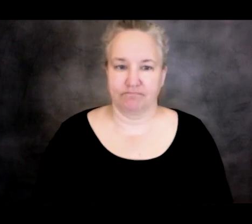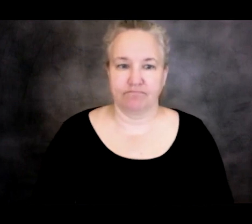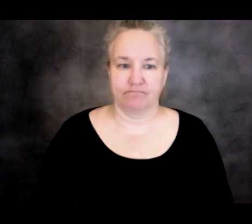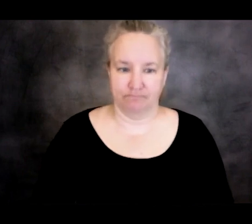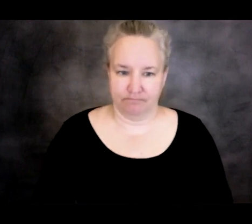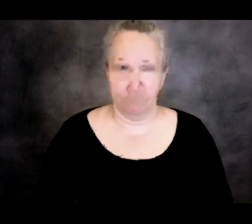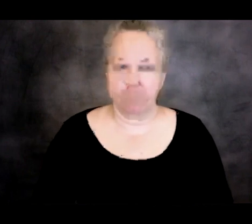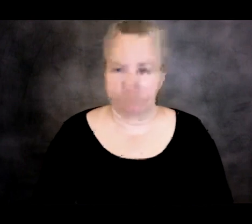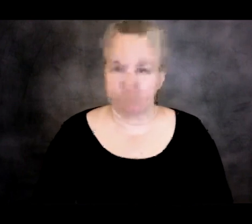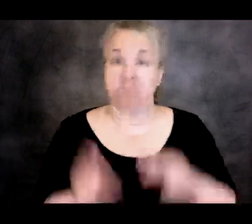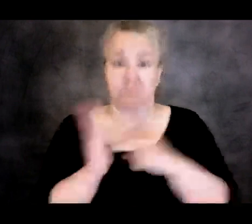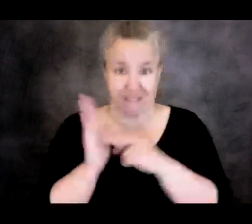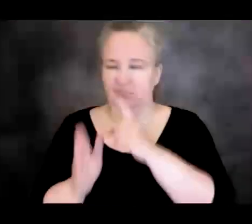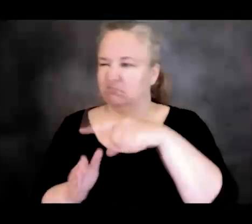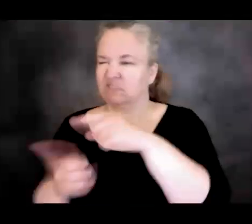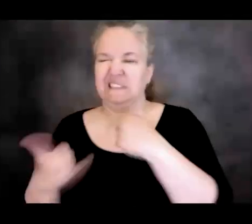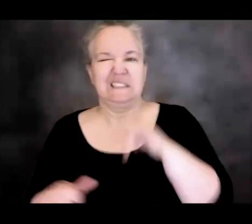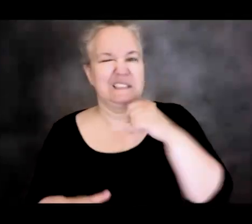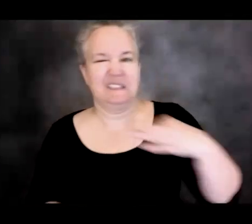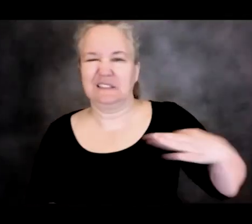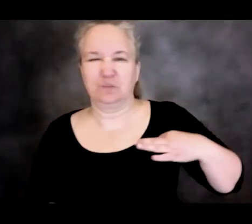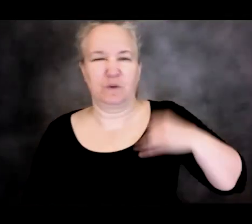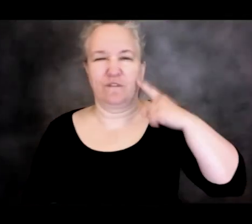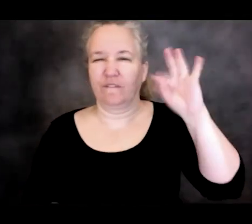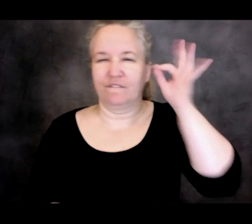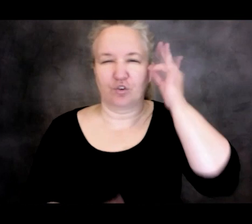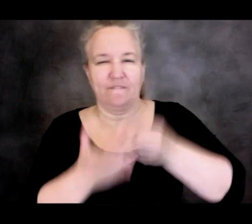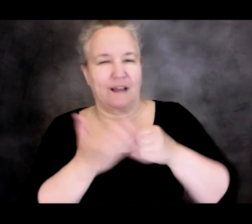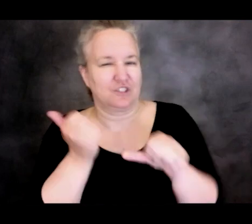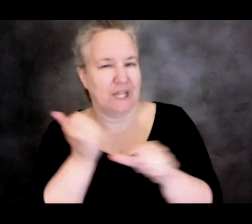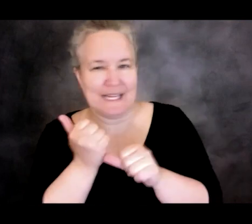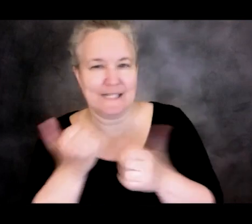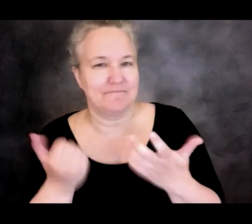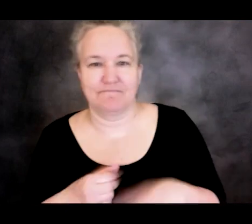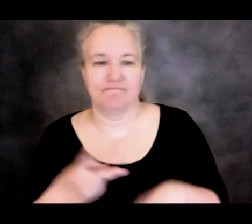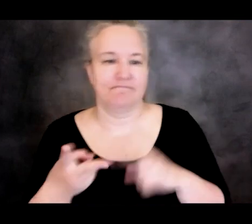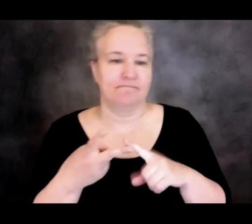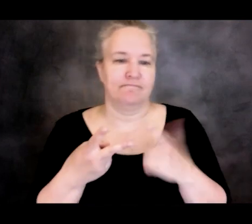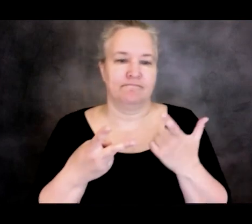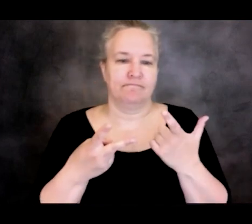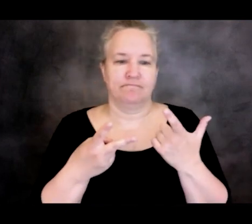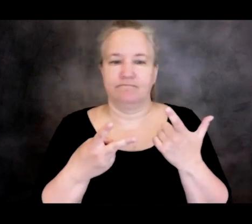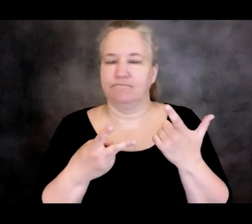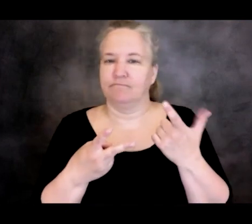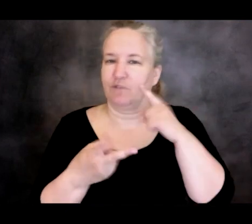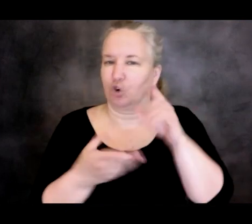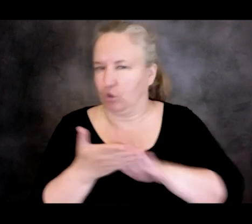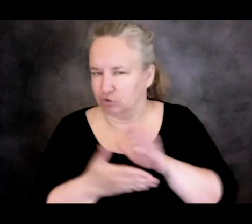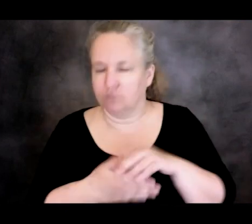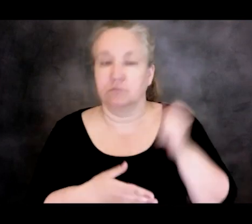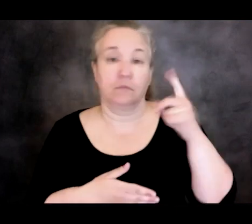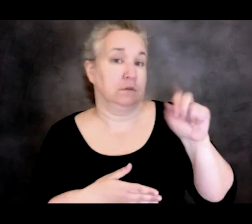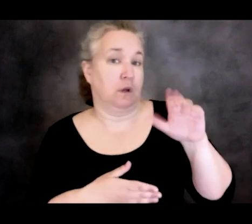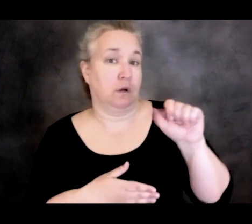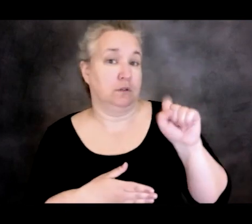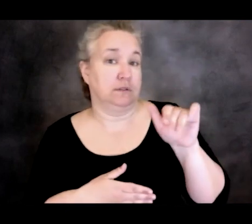beneficiaries remained ineligible for federal financial aid. For college, their DACA status did not offer